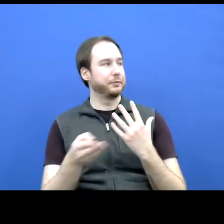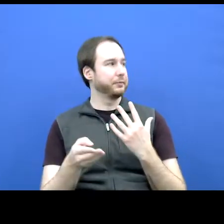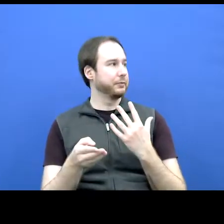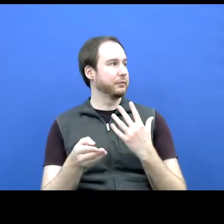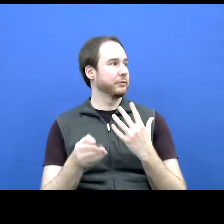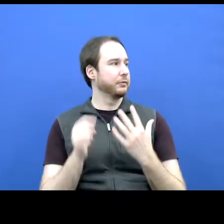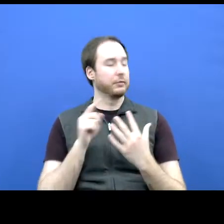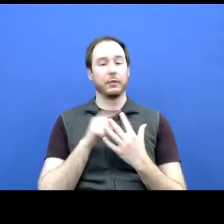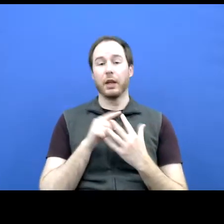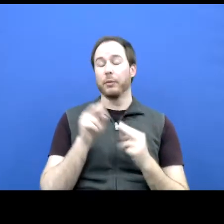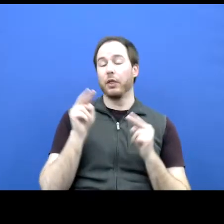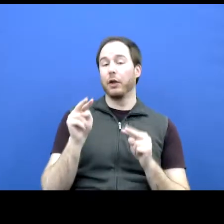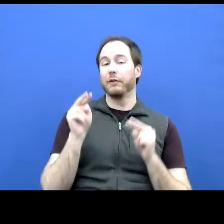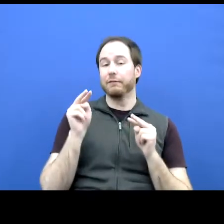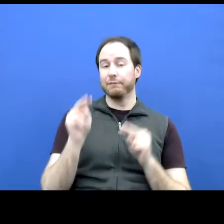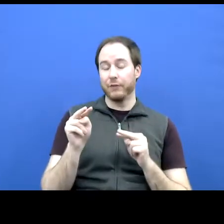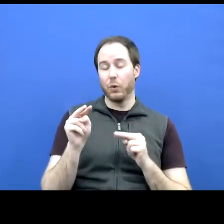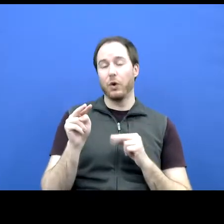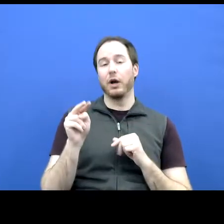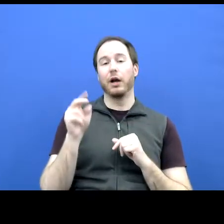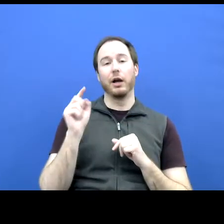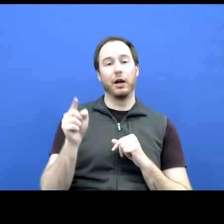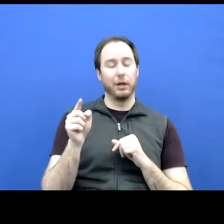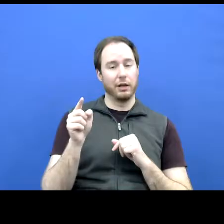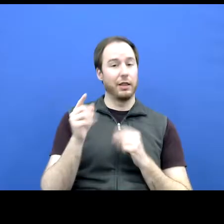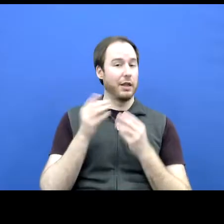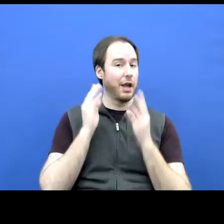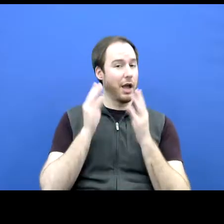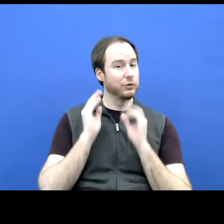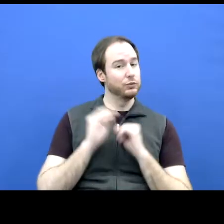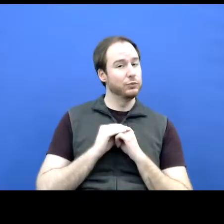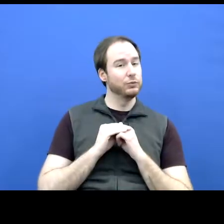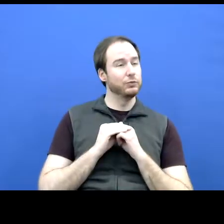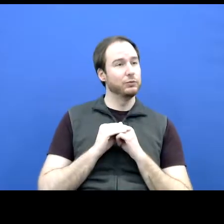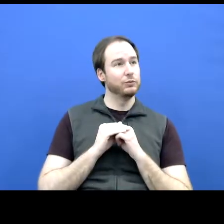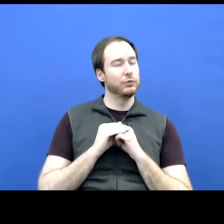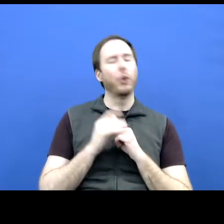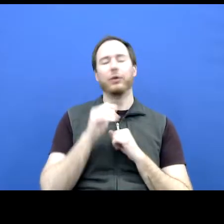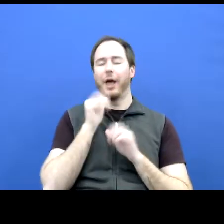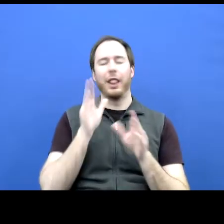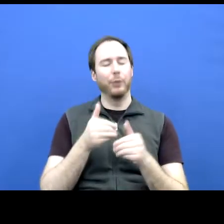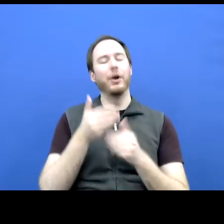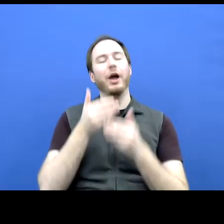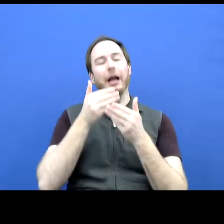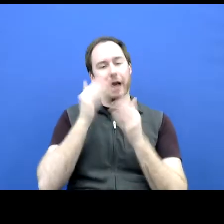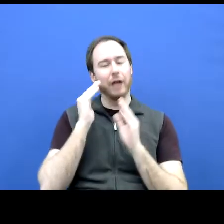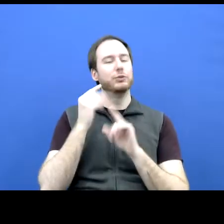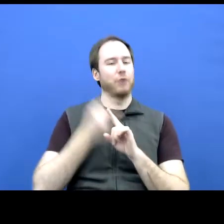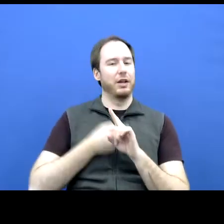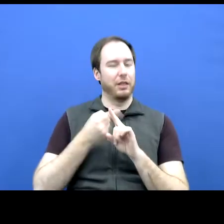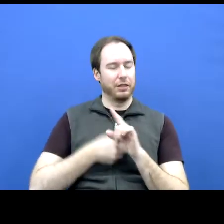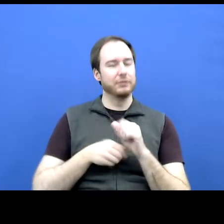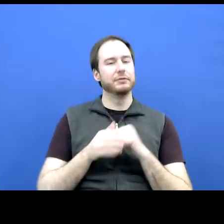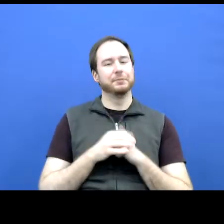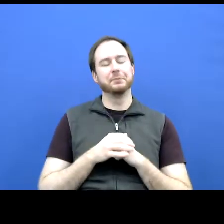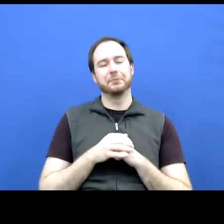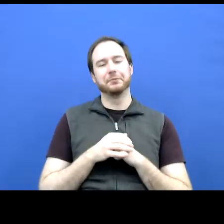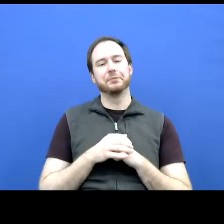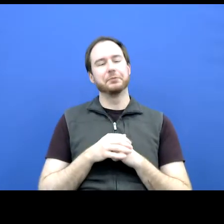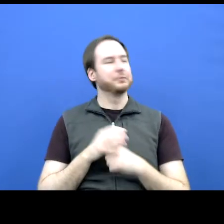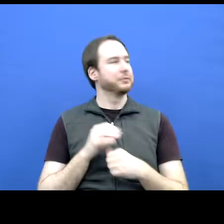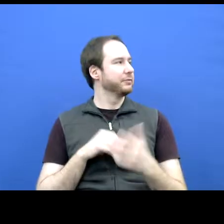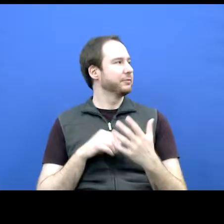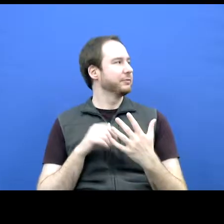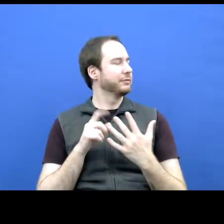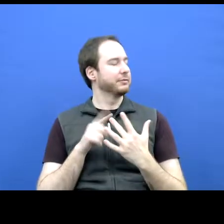I'm looking forward to seeing the costumes. I hear we didn't get the caterpillar, so I'm. No, the